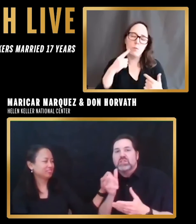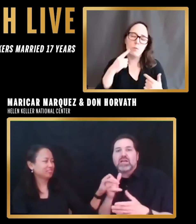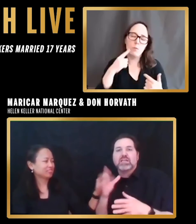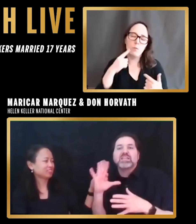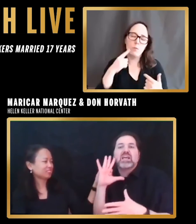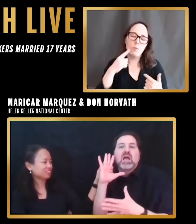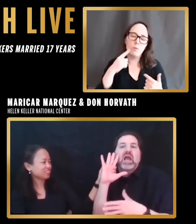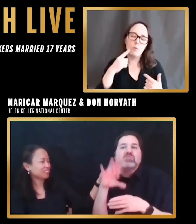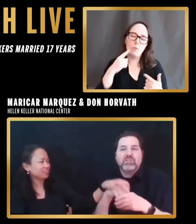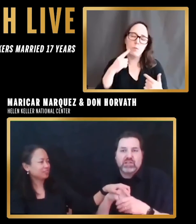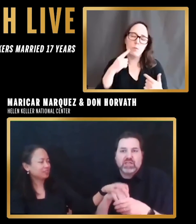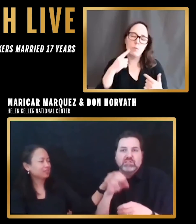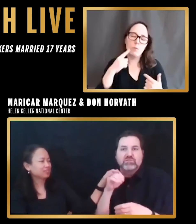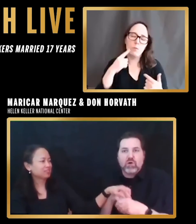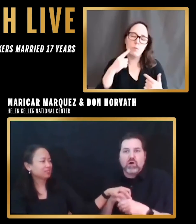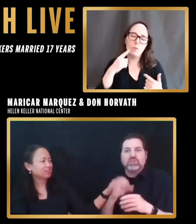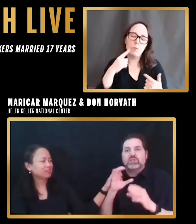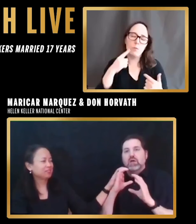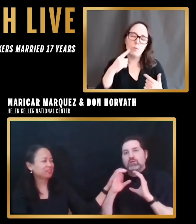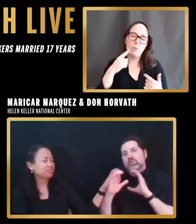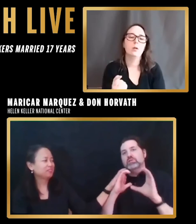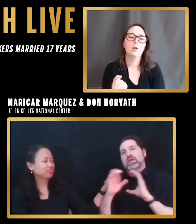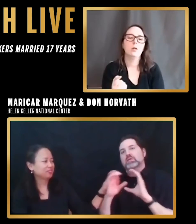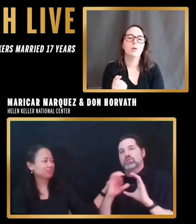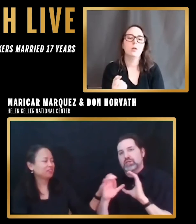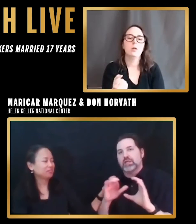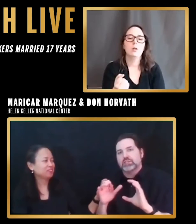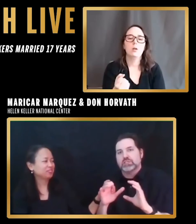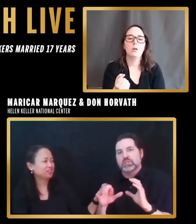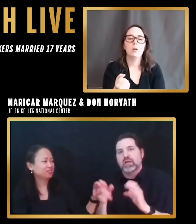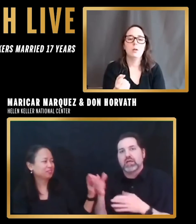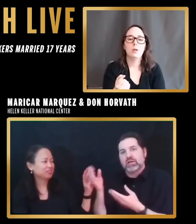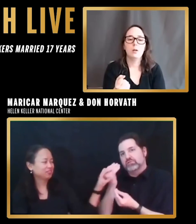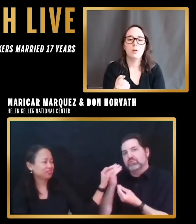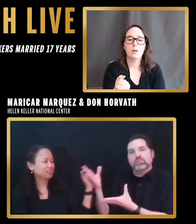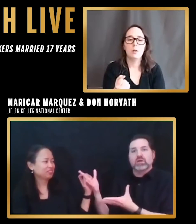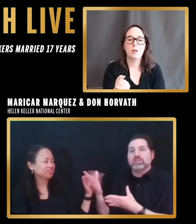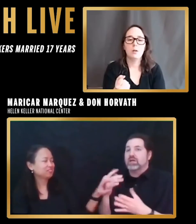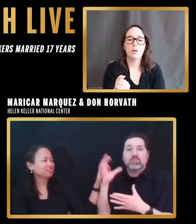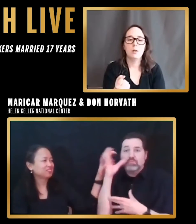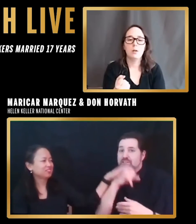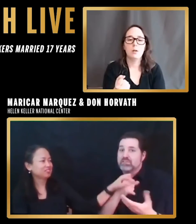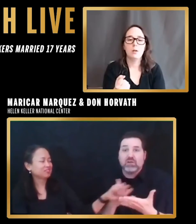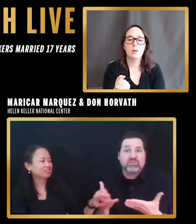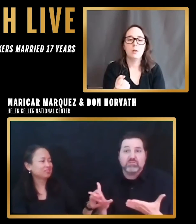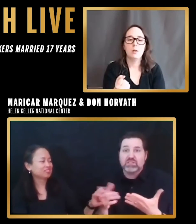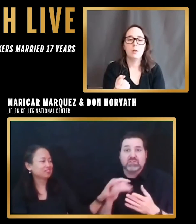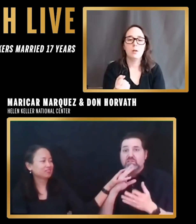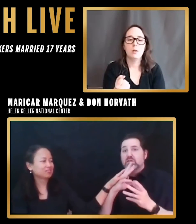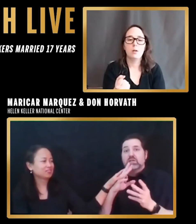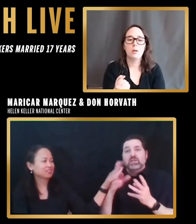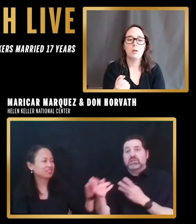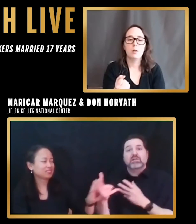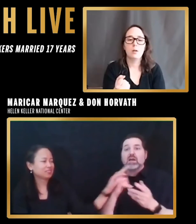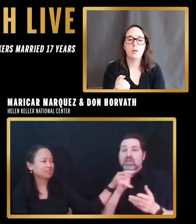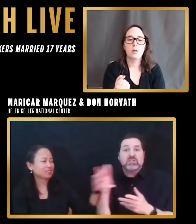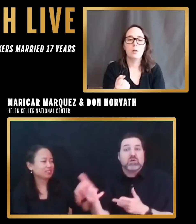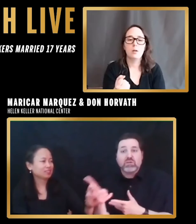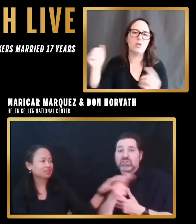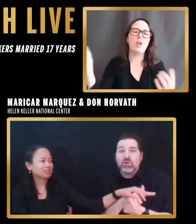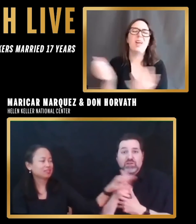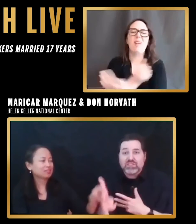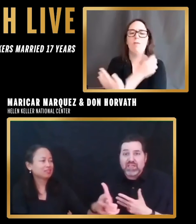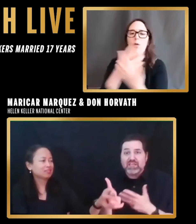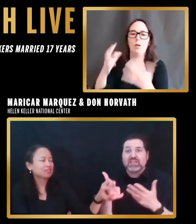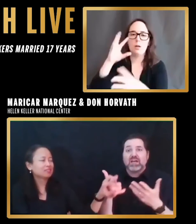she's not going to get everything that's involved in that communication. And I've informed her, I said, I'm going to miss stuff because they're not going to know